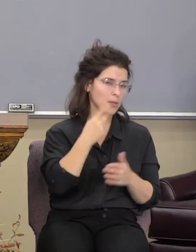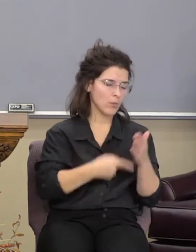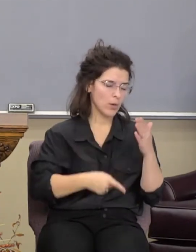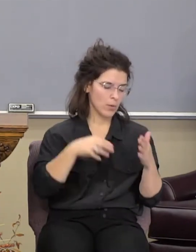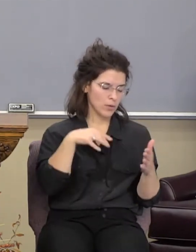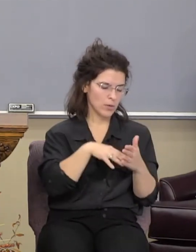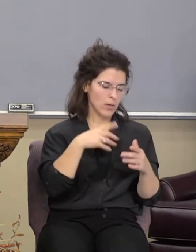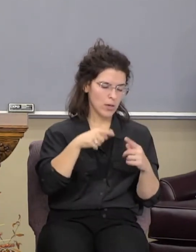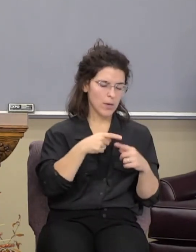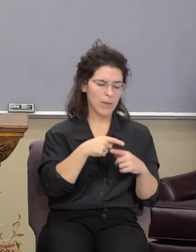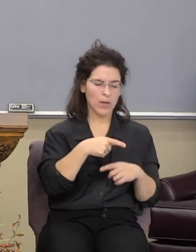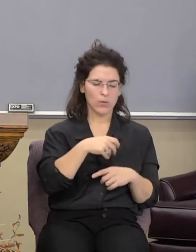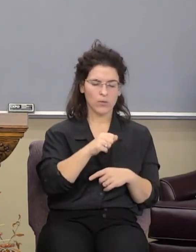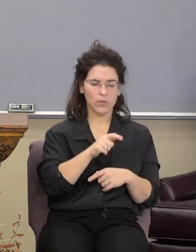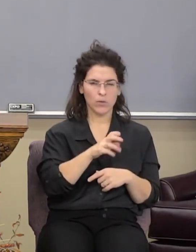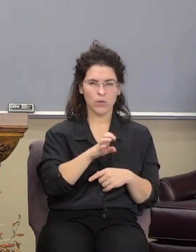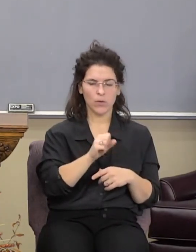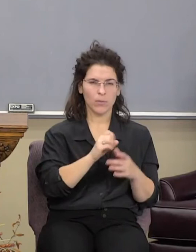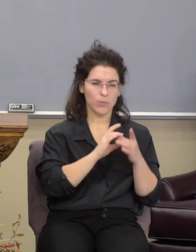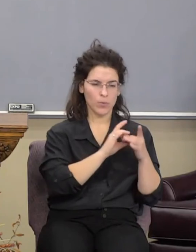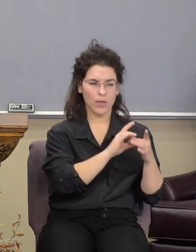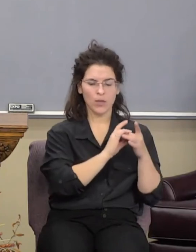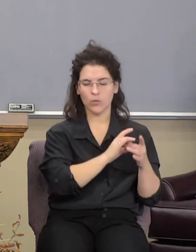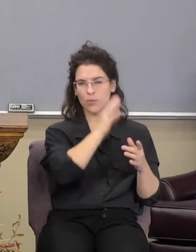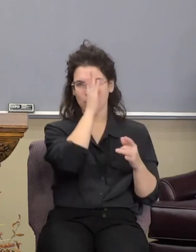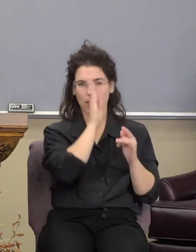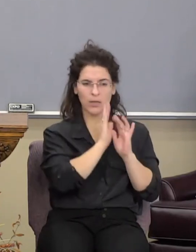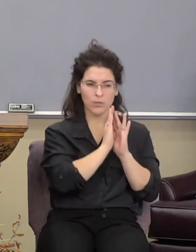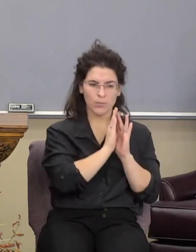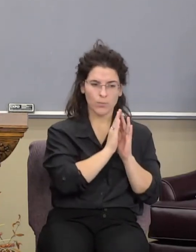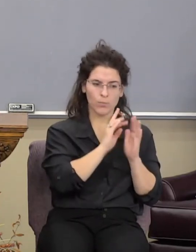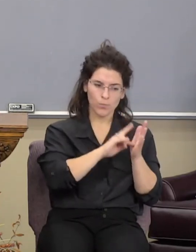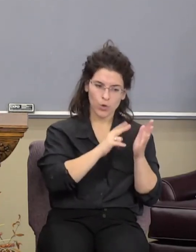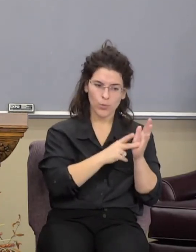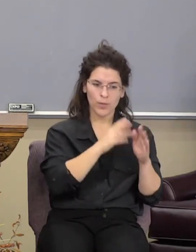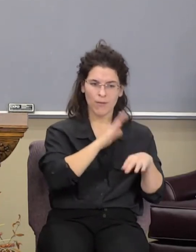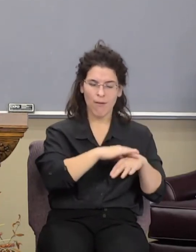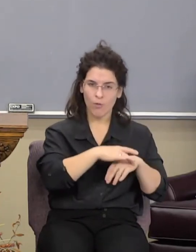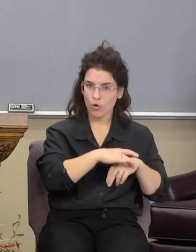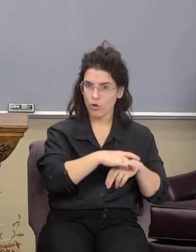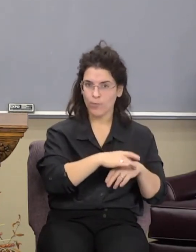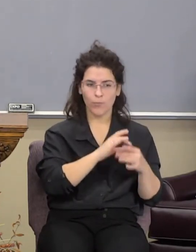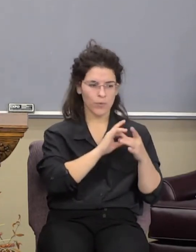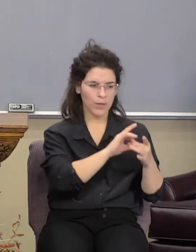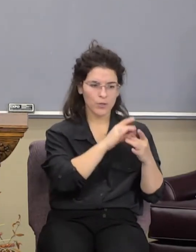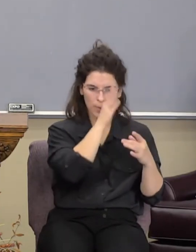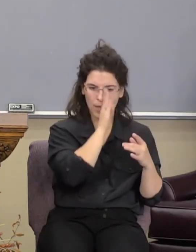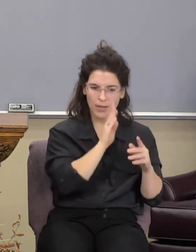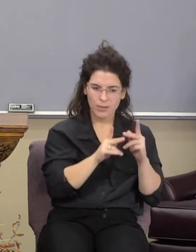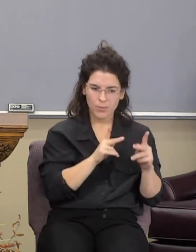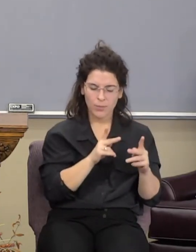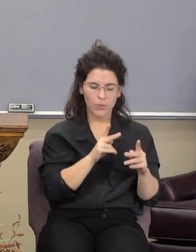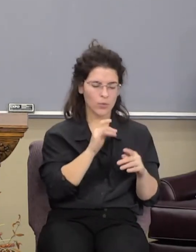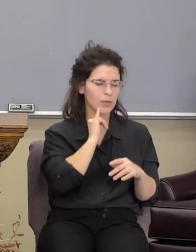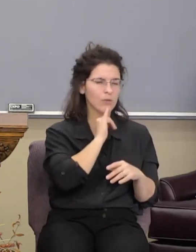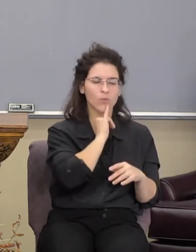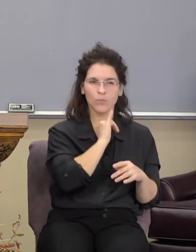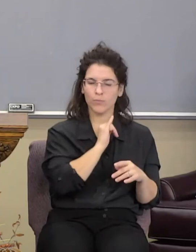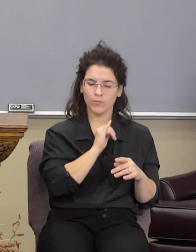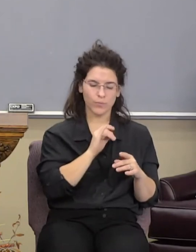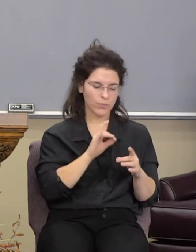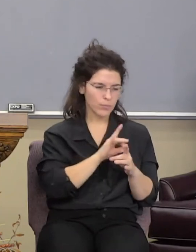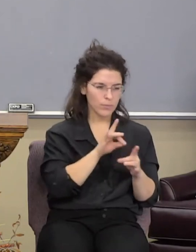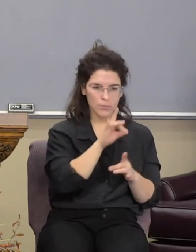in Psalms in relationship to God's purpose on the earth, in relationship to God's people, Israel, spiritually regenerated